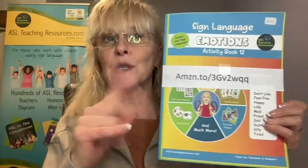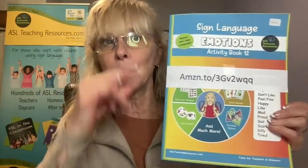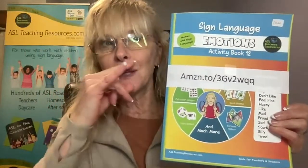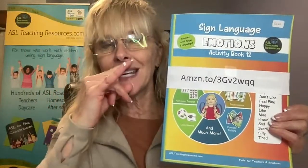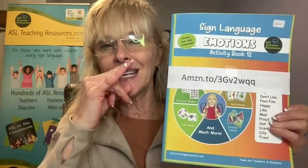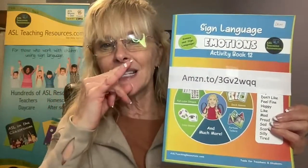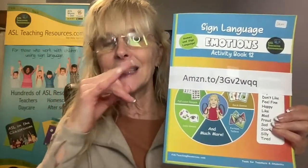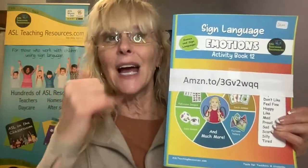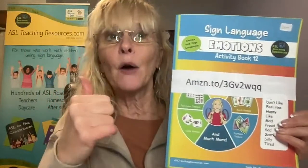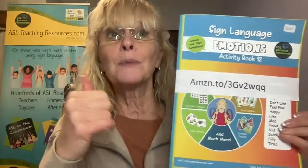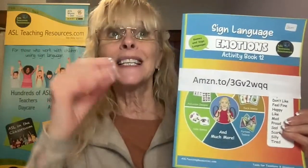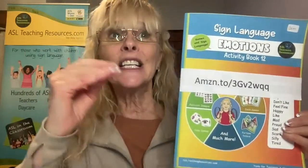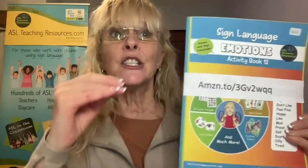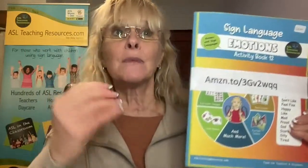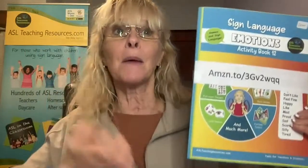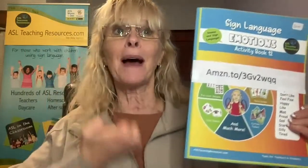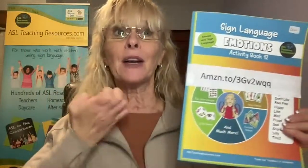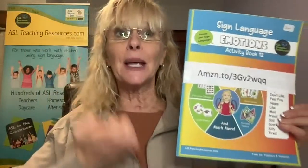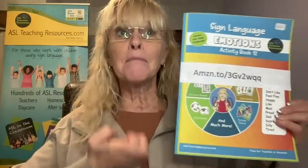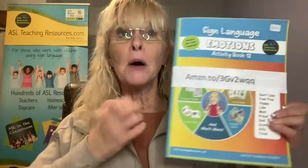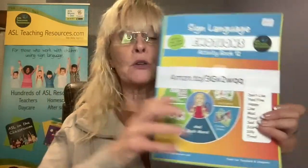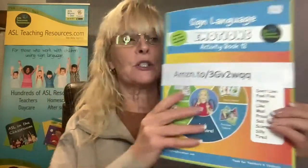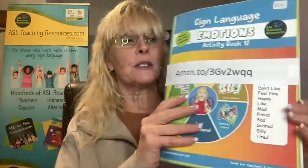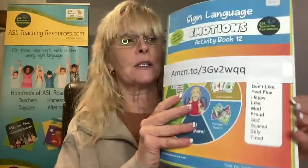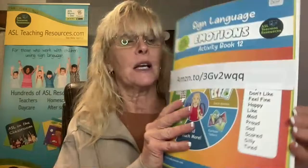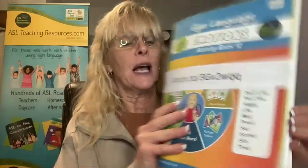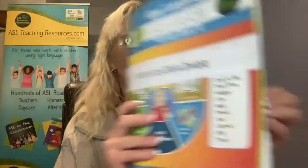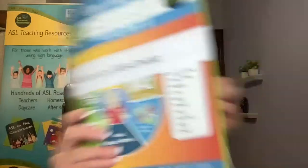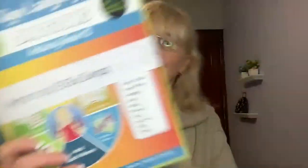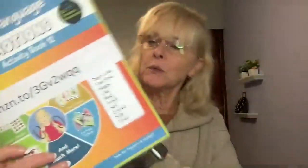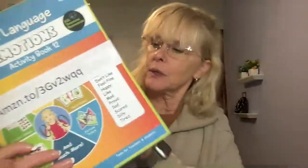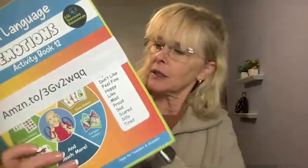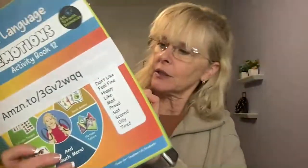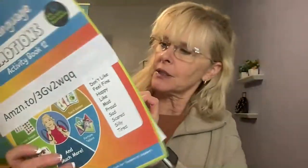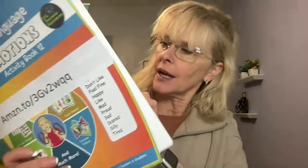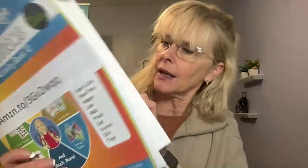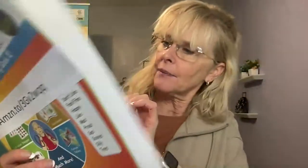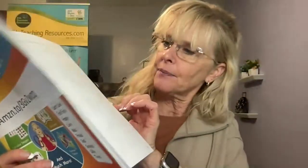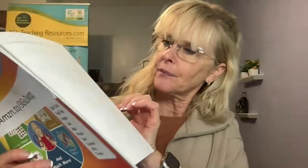using with the kids to help teach them about emotions. And this is what it looks like.